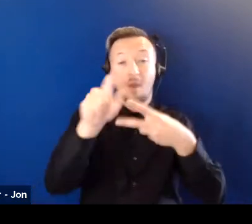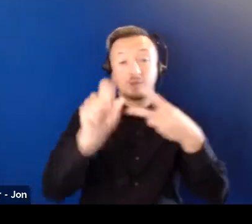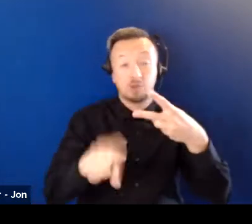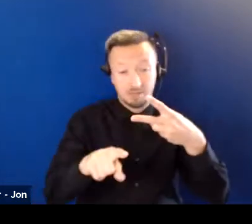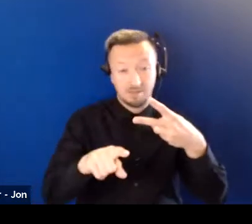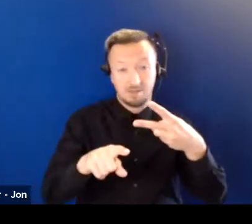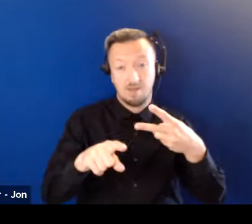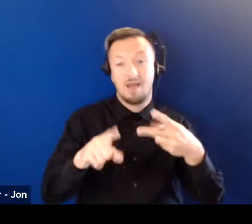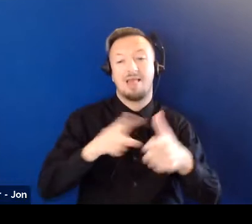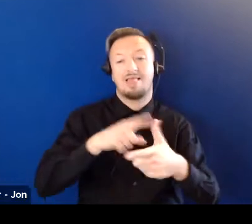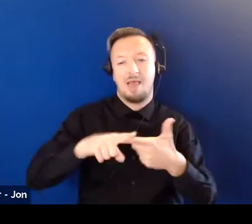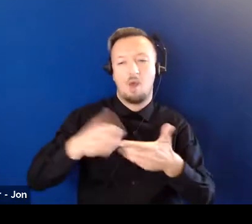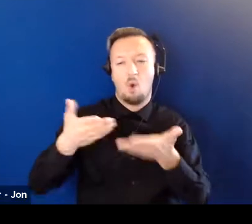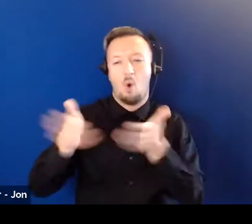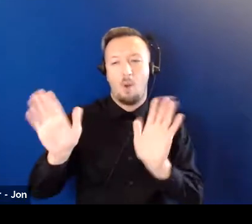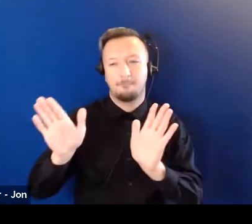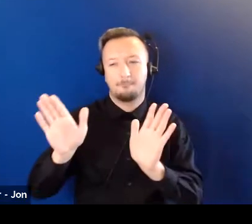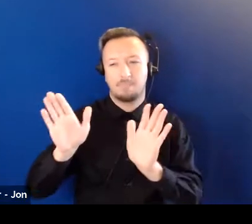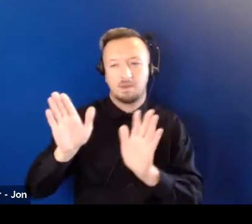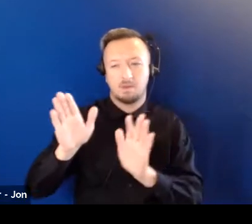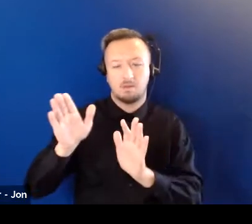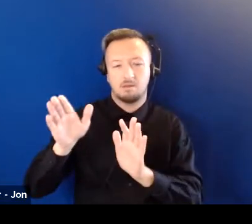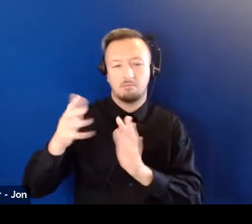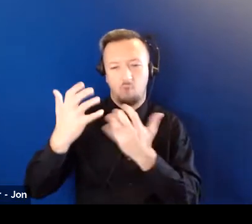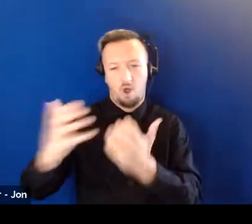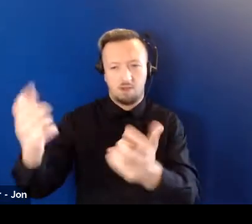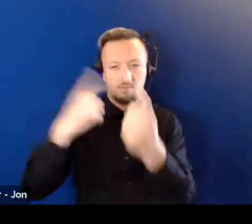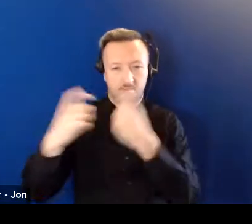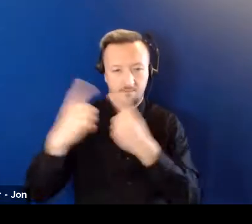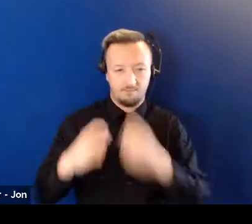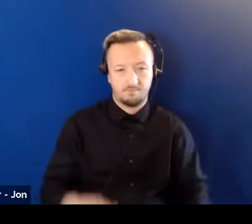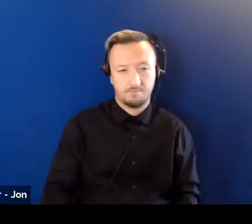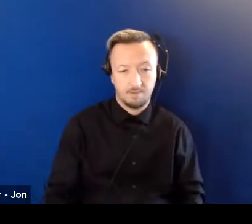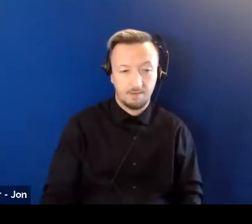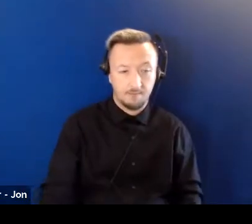so if we can bring up the slide with the next question.